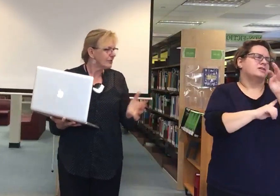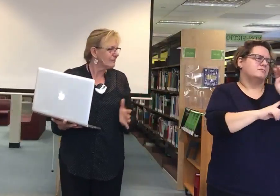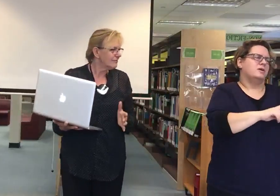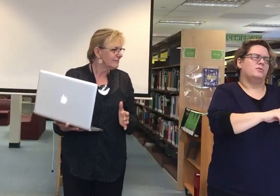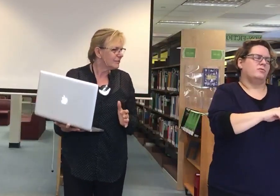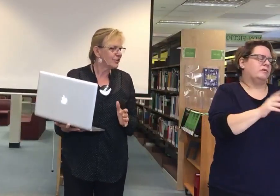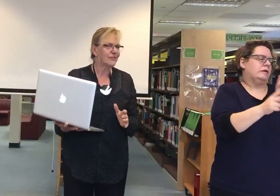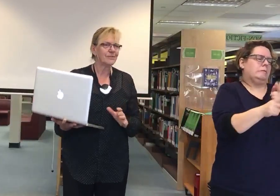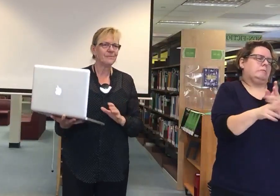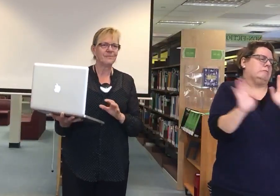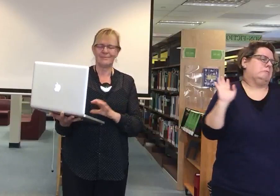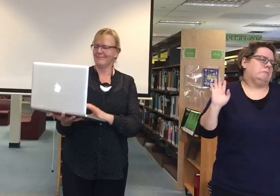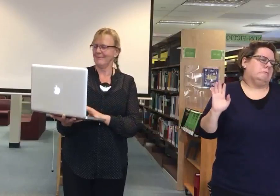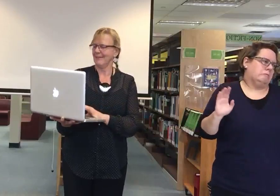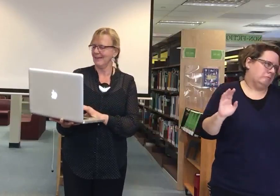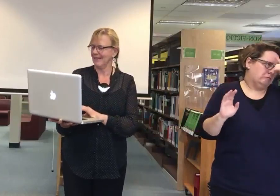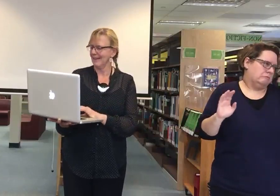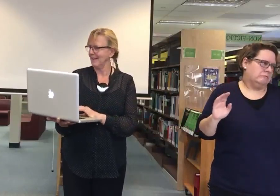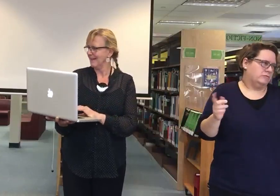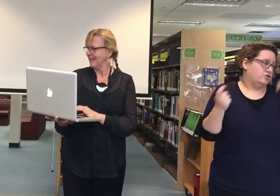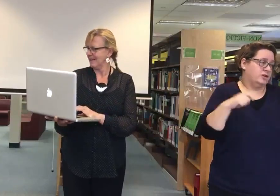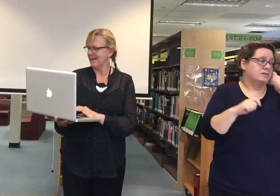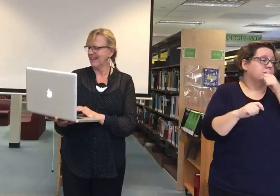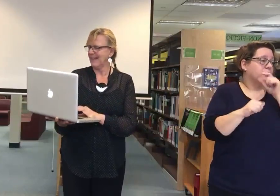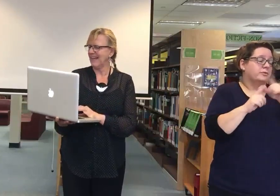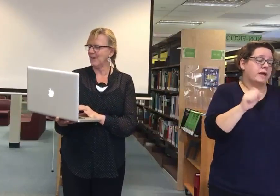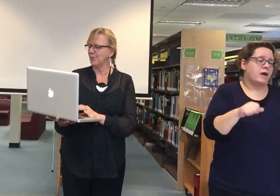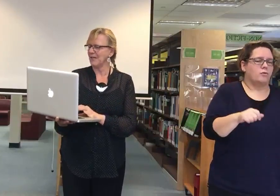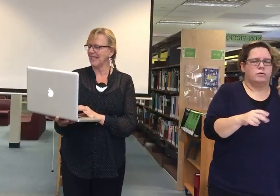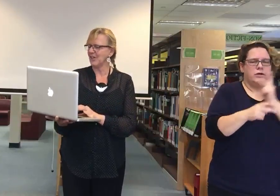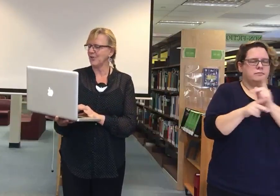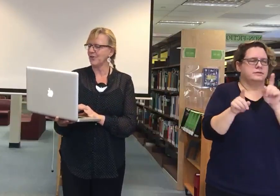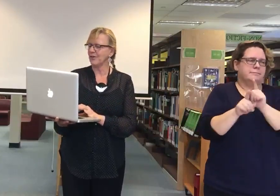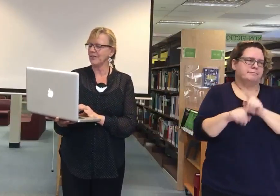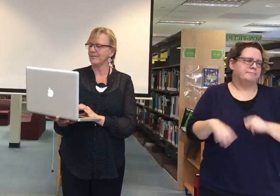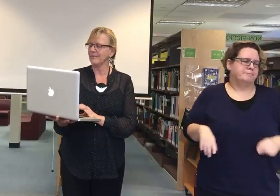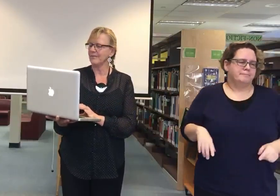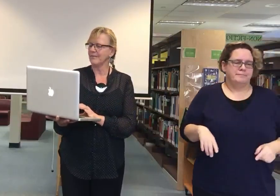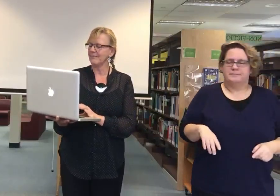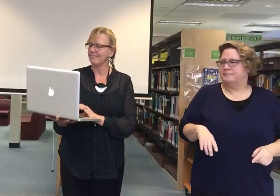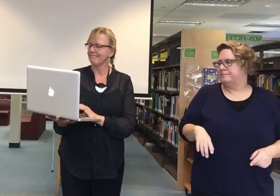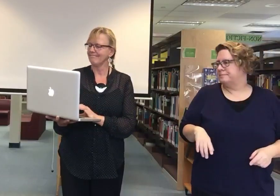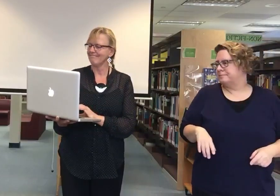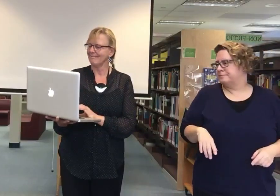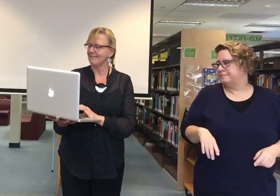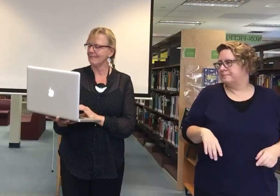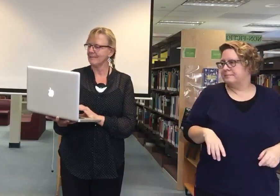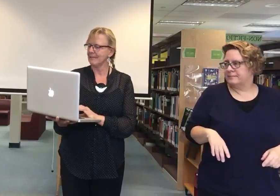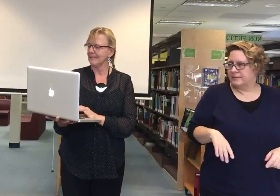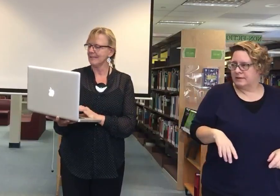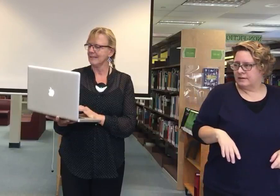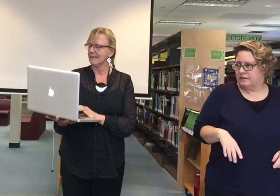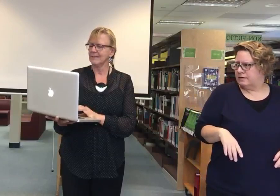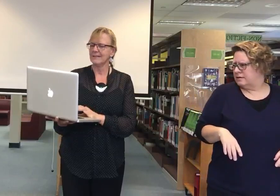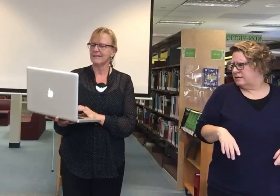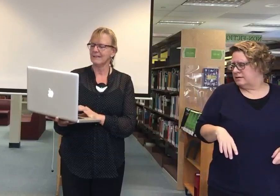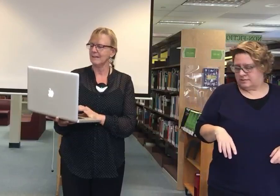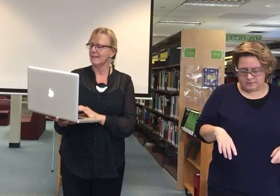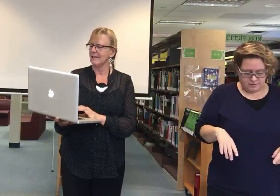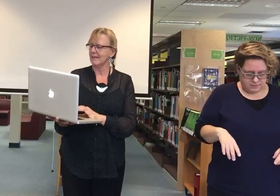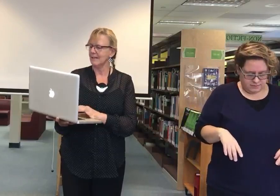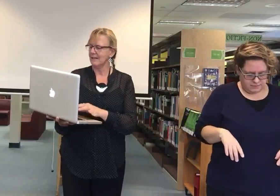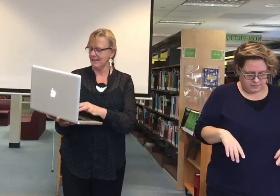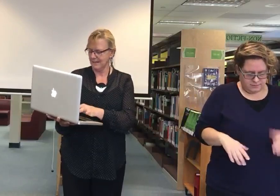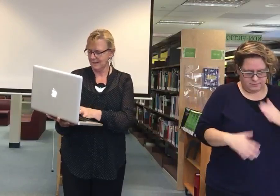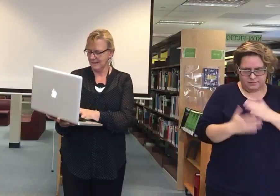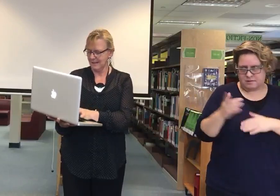or change it, whichever, As far as I can get it, we're not gonna go further. and it wouldn't let you go further. For me personally, but my phone was set